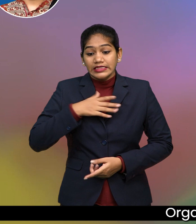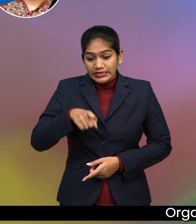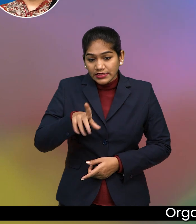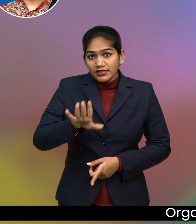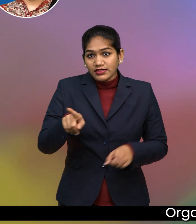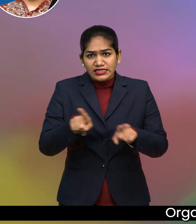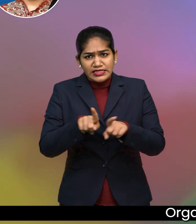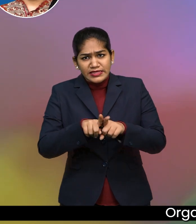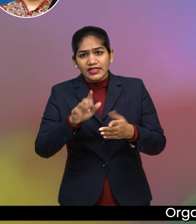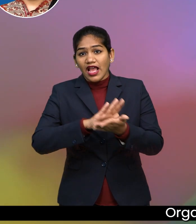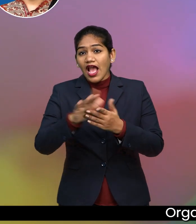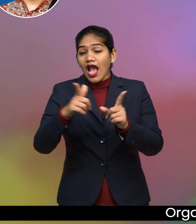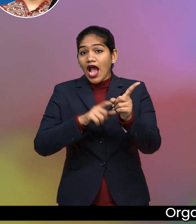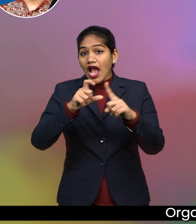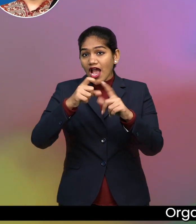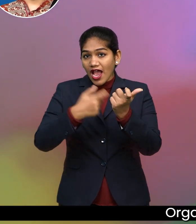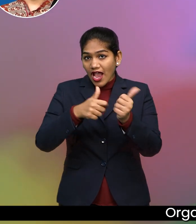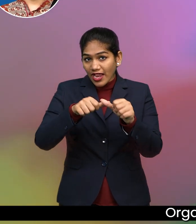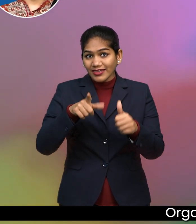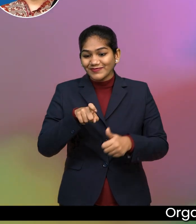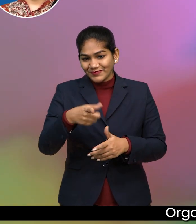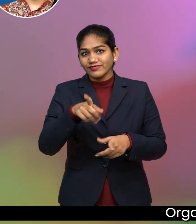Organisms such as Hydra